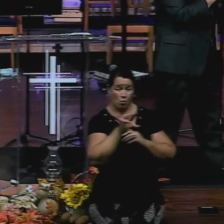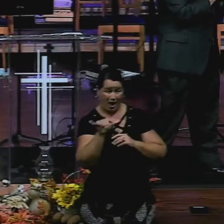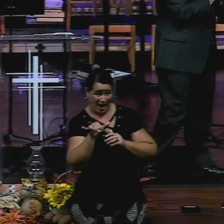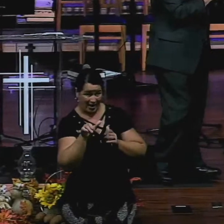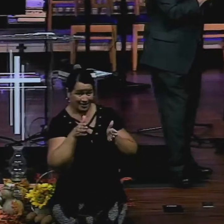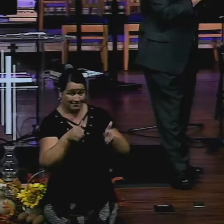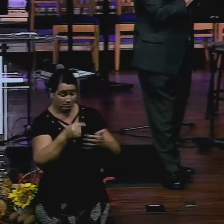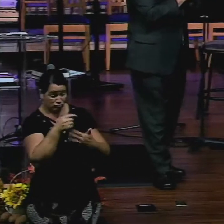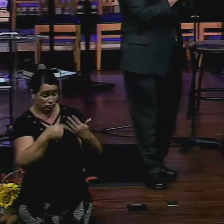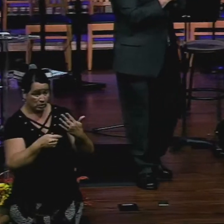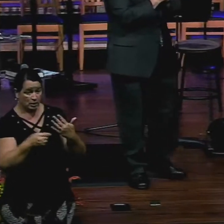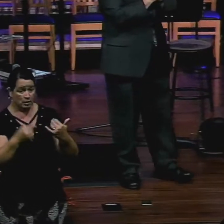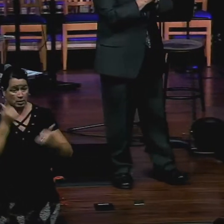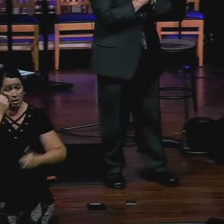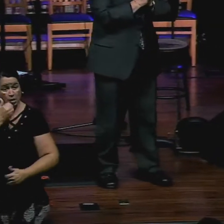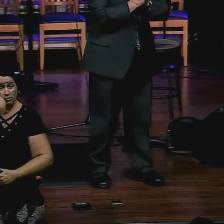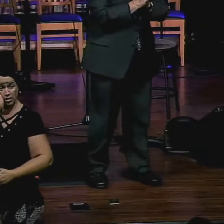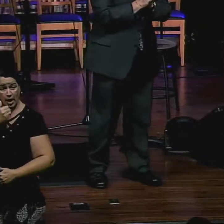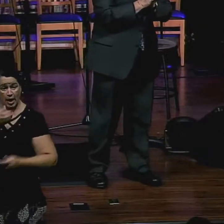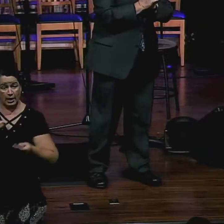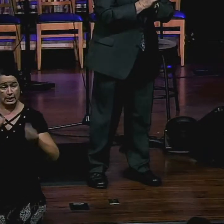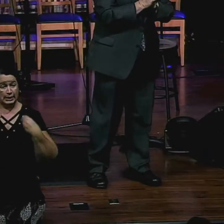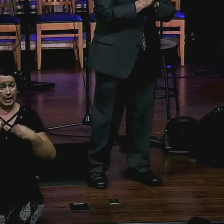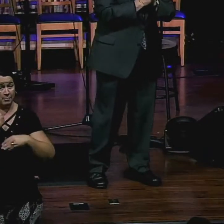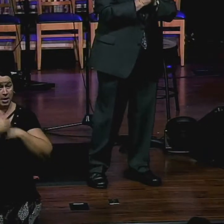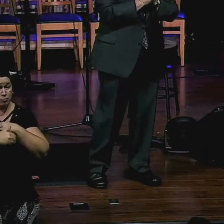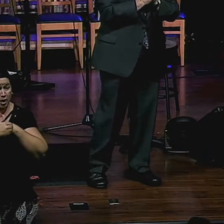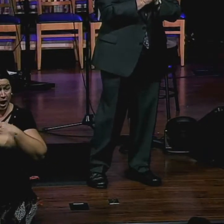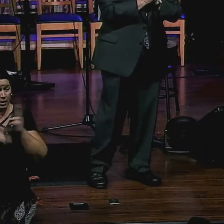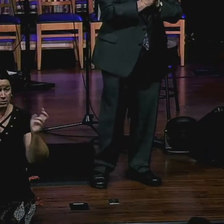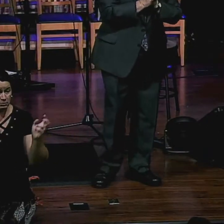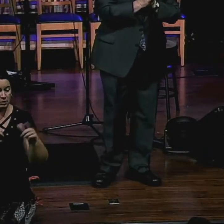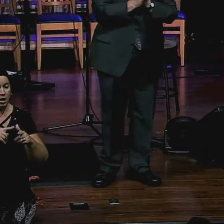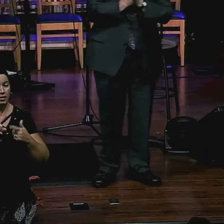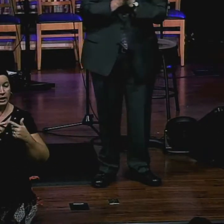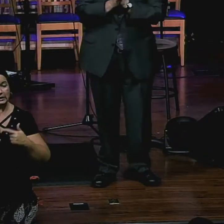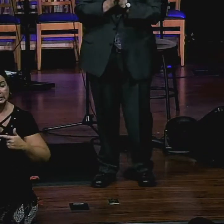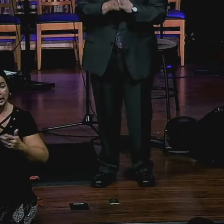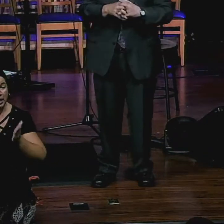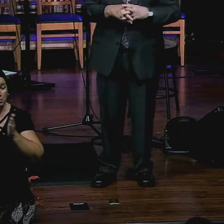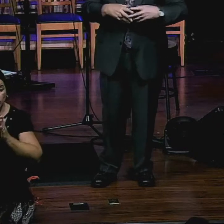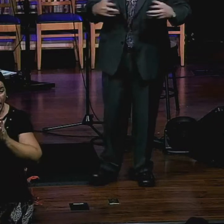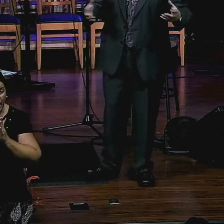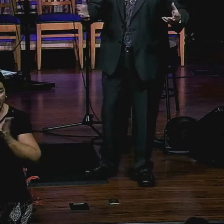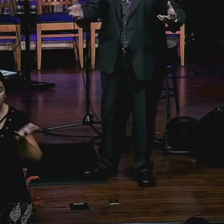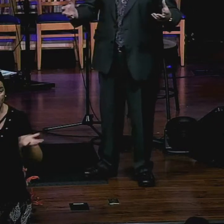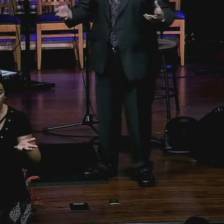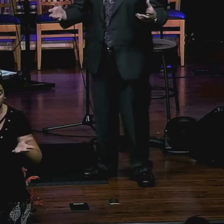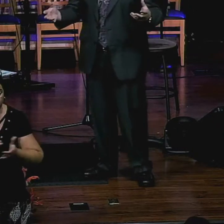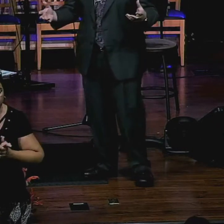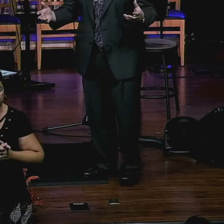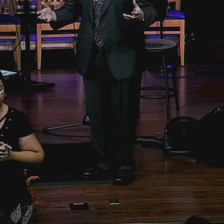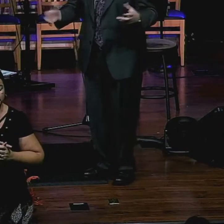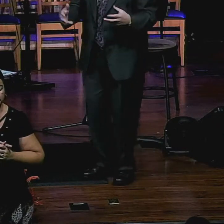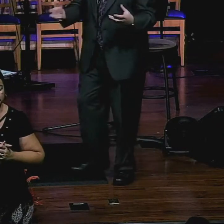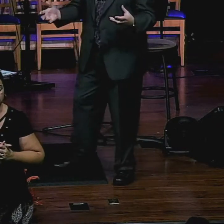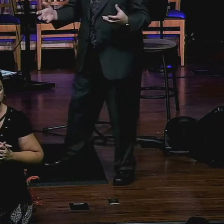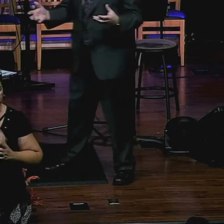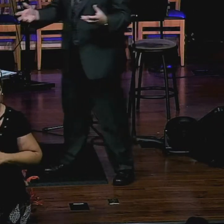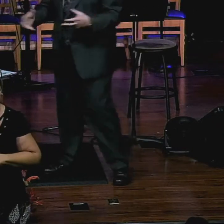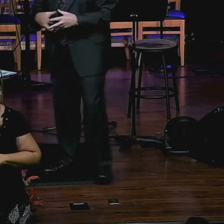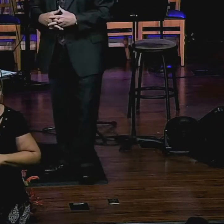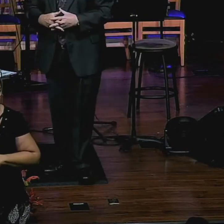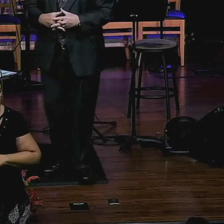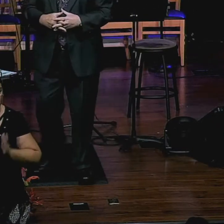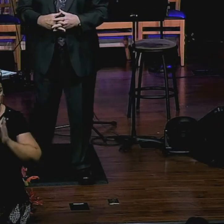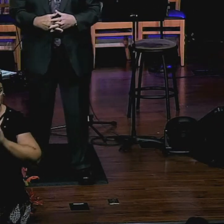you know, pray, give us this day our daily bread. But then he said, pray. And this is a model for daily prayer, a model for